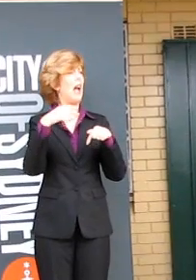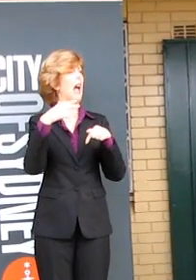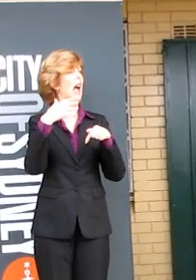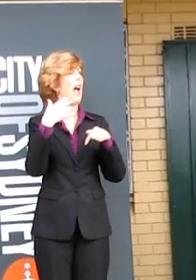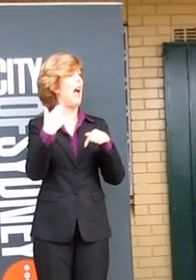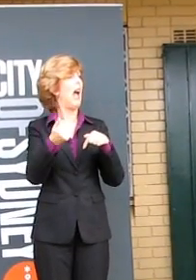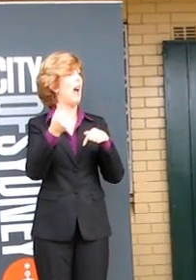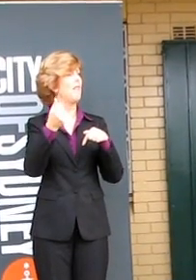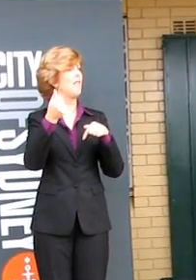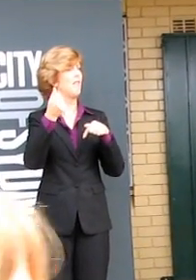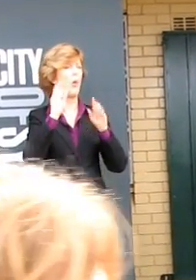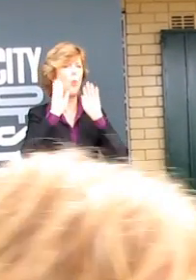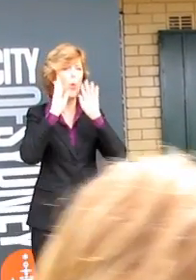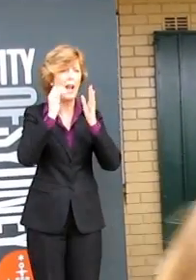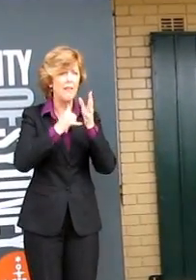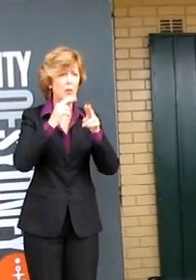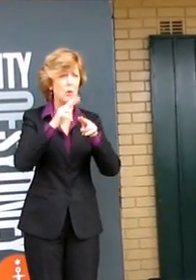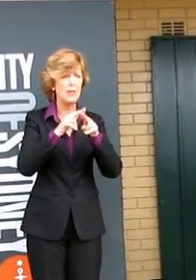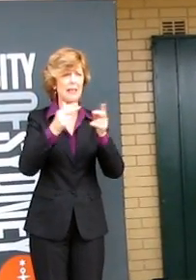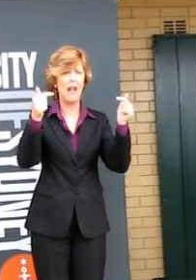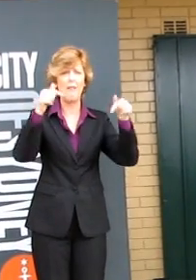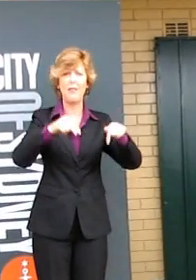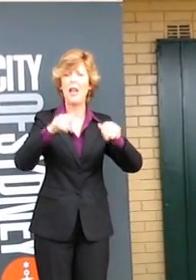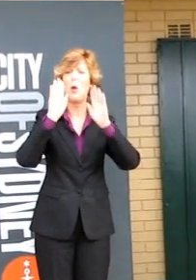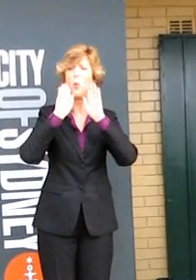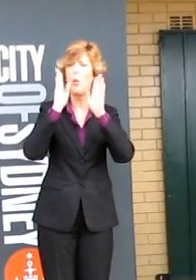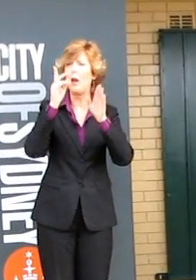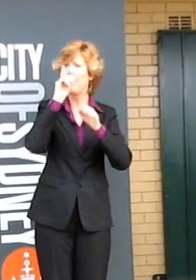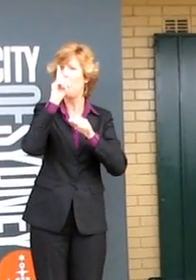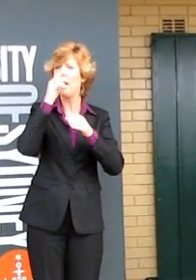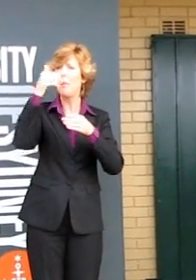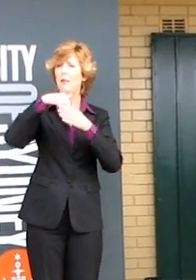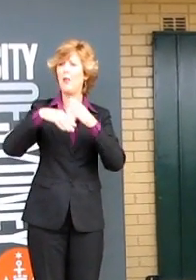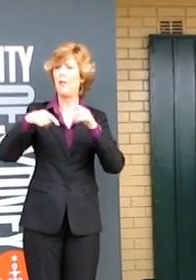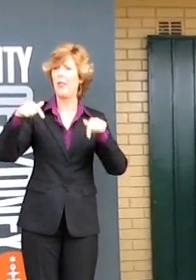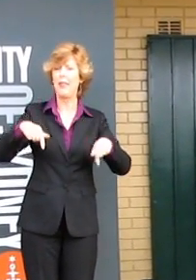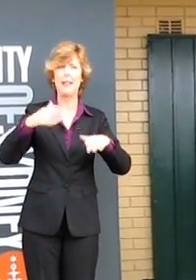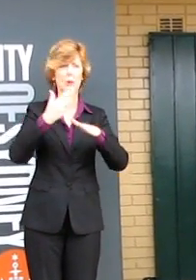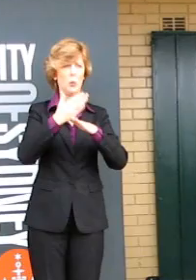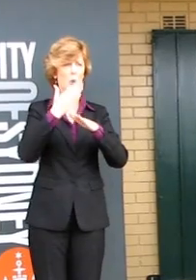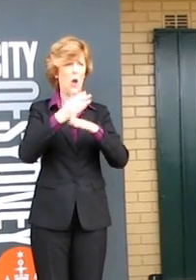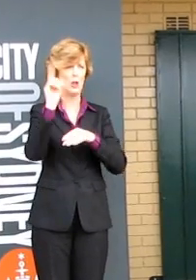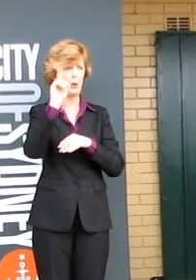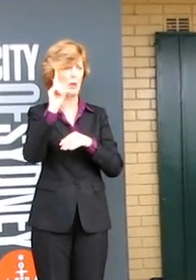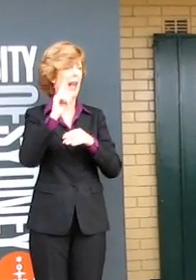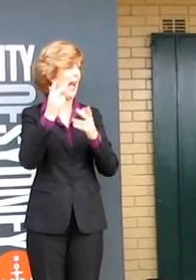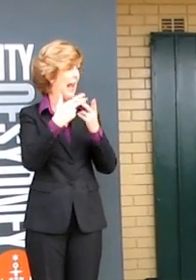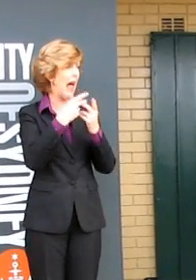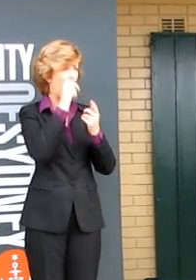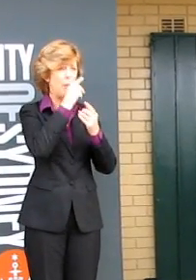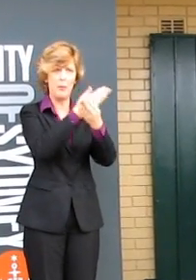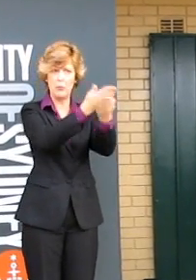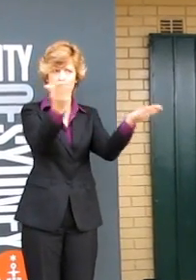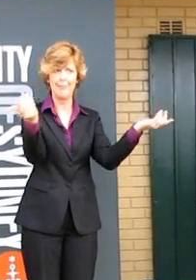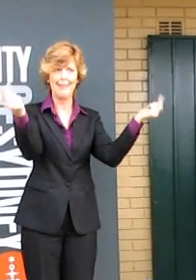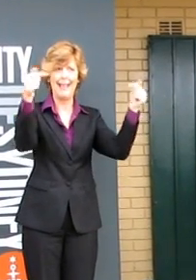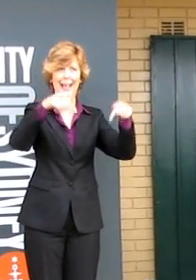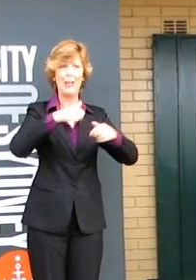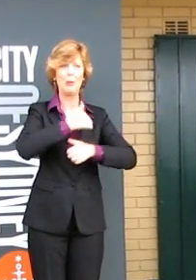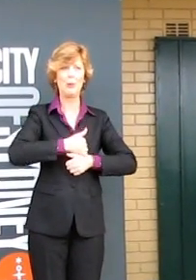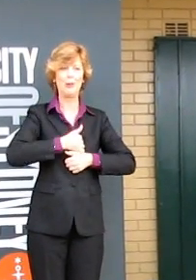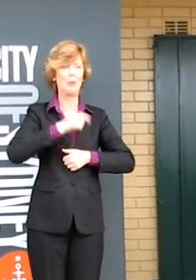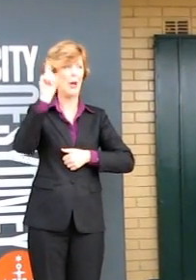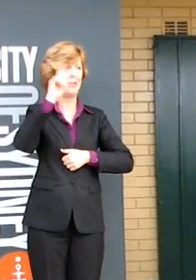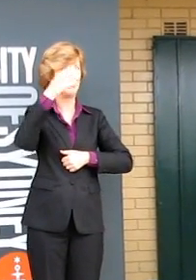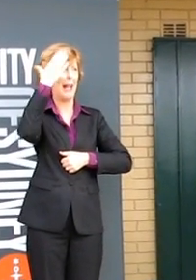council, our terrific staff, and the people who've been involved in this work, and the people who are going to enjoy it, you, the residents